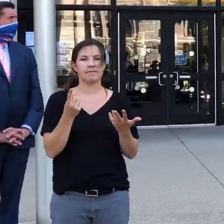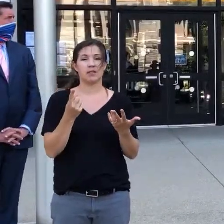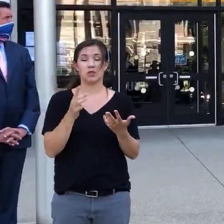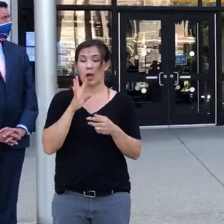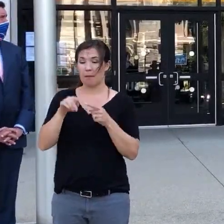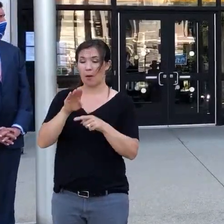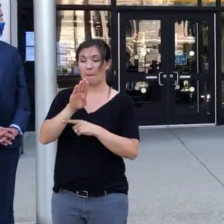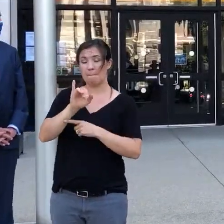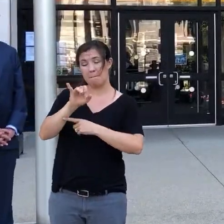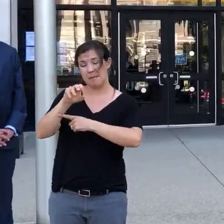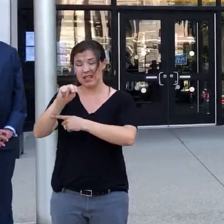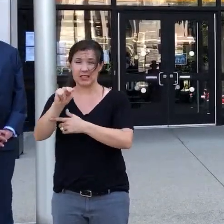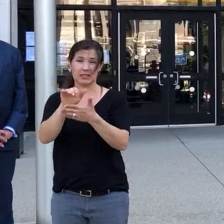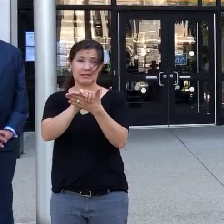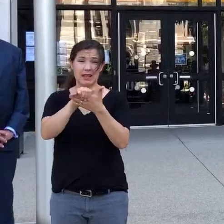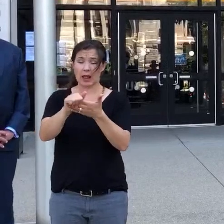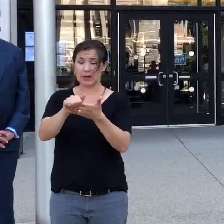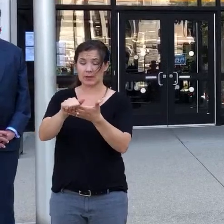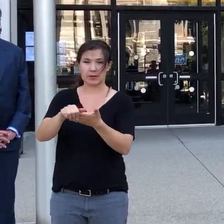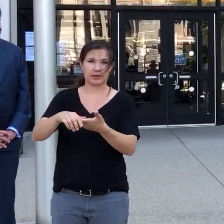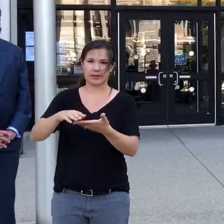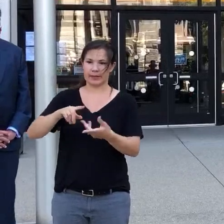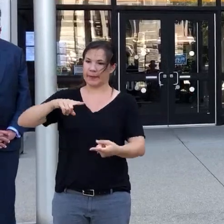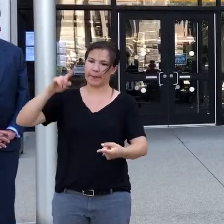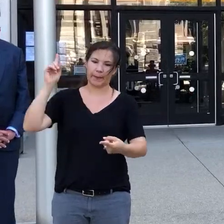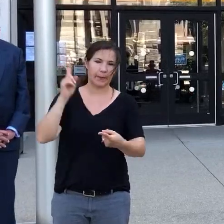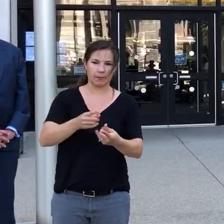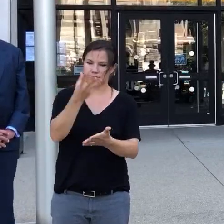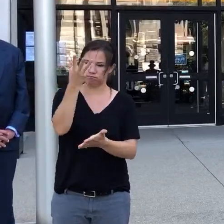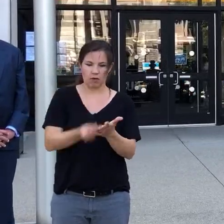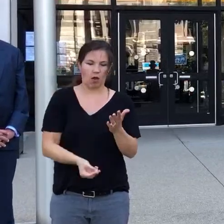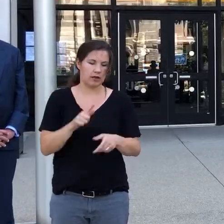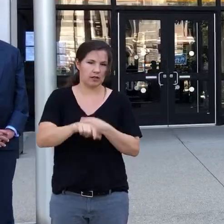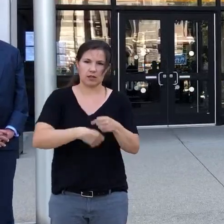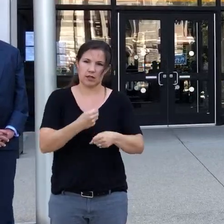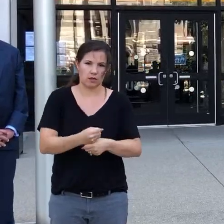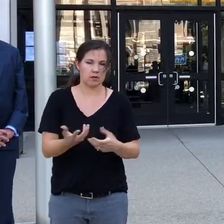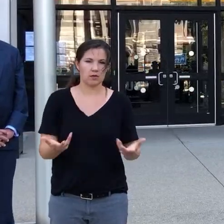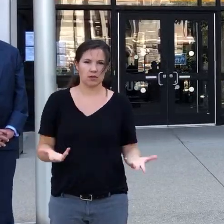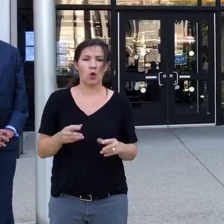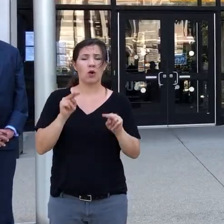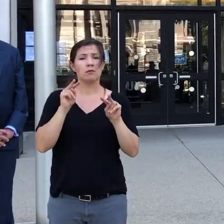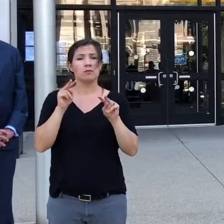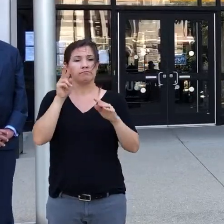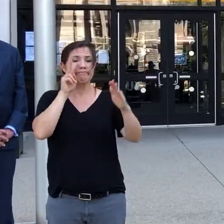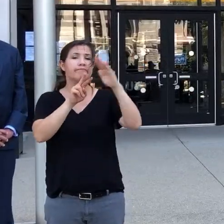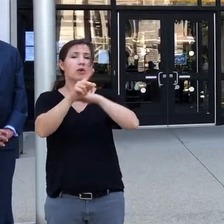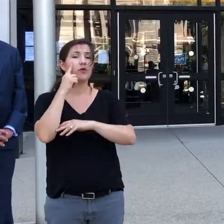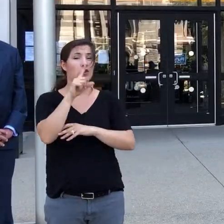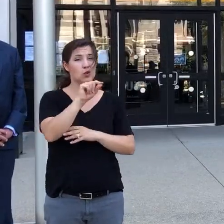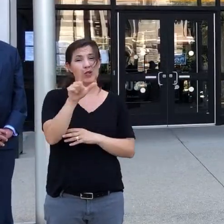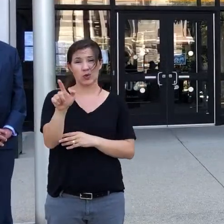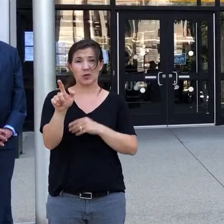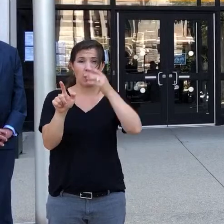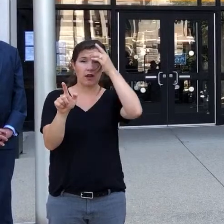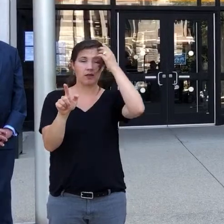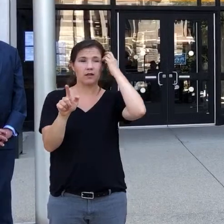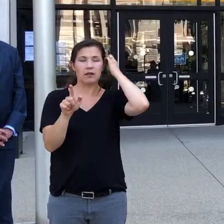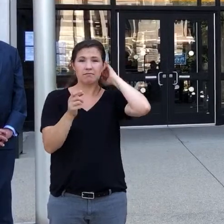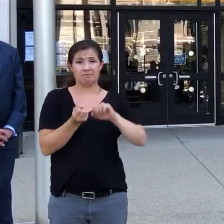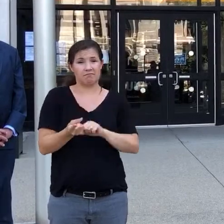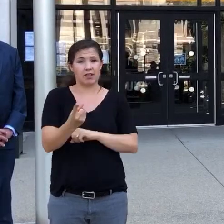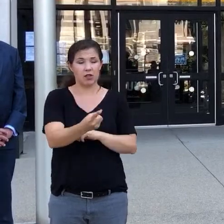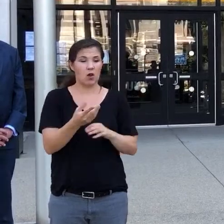of dollars in revenue shortfall in New York State, or as what we were projecting for 2021, after